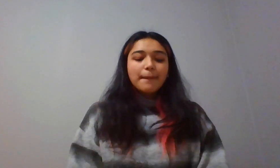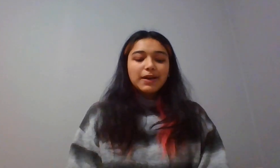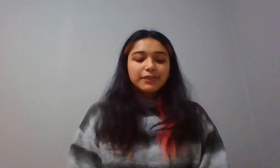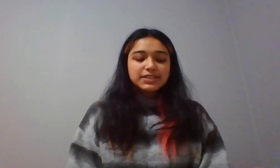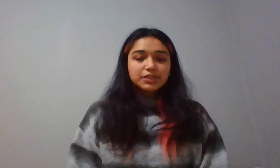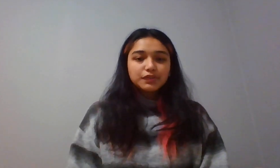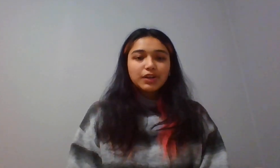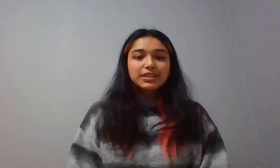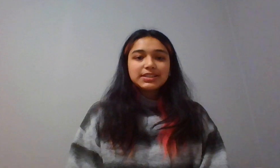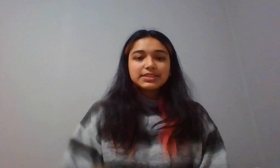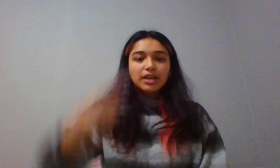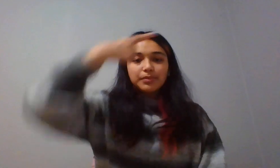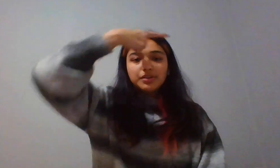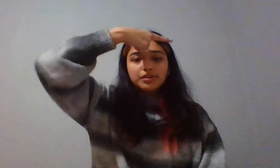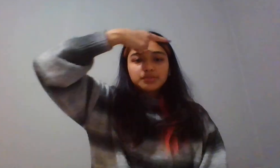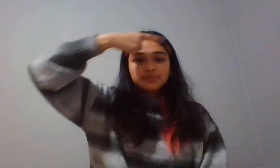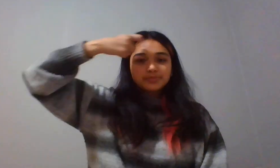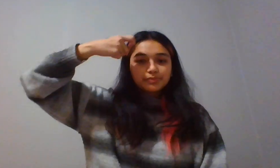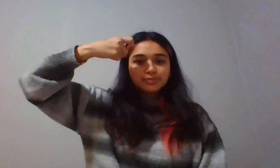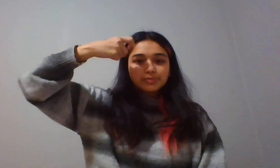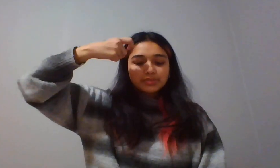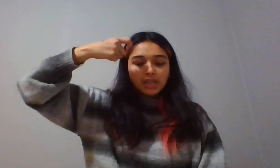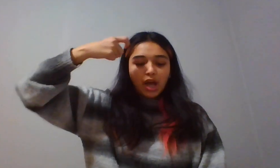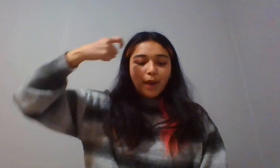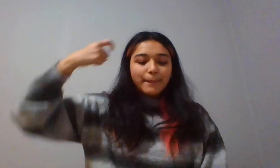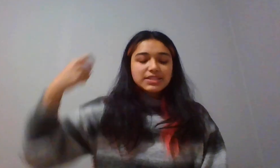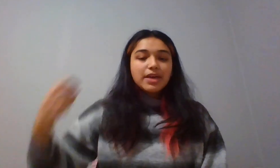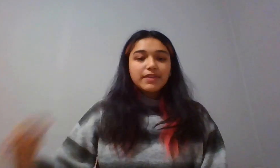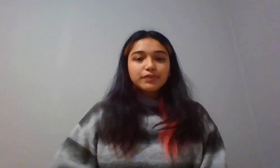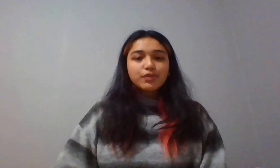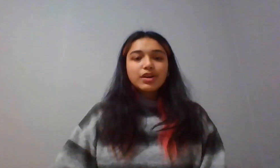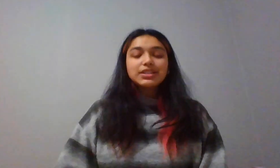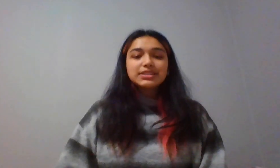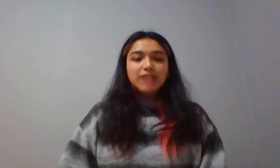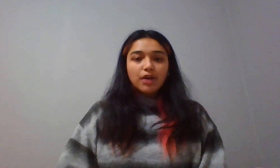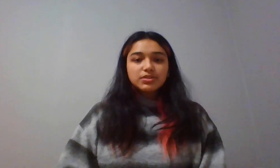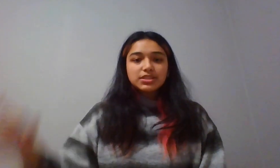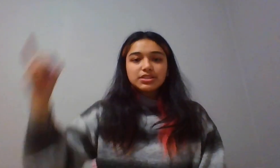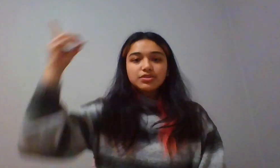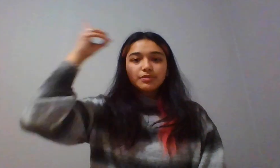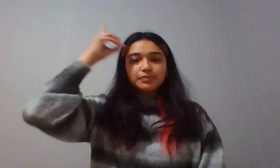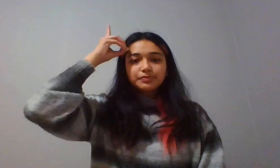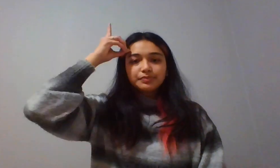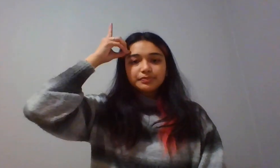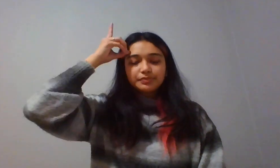My sixth word is summer. My seventh word is Down syndrome.